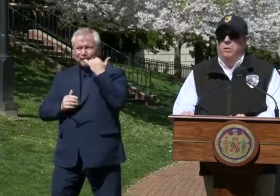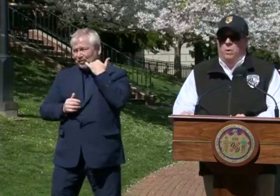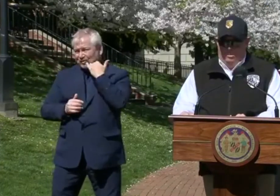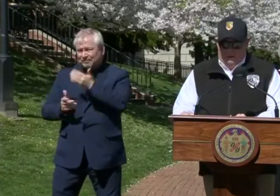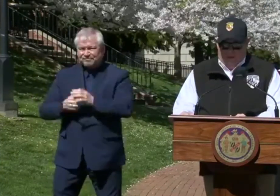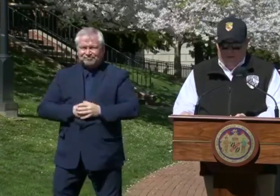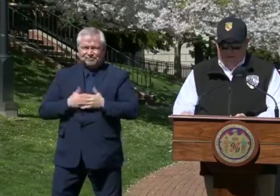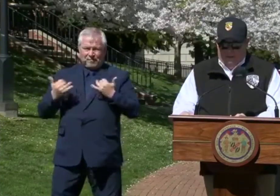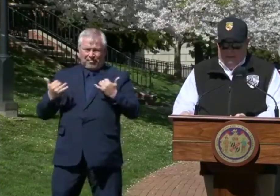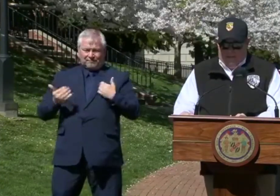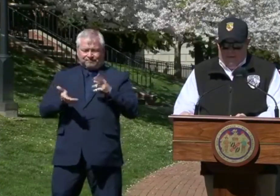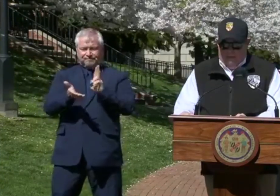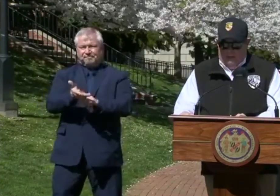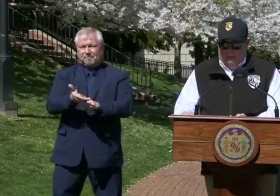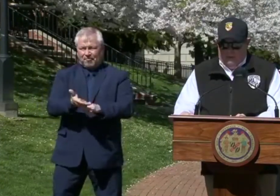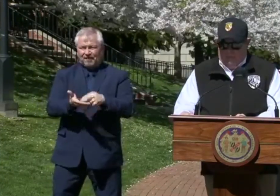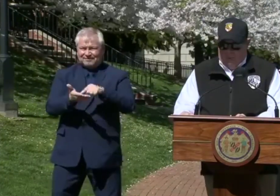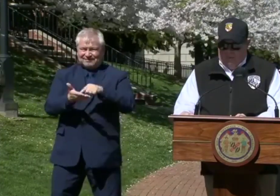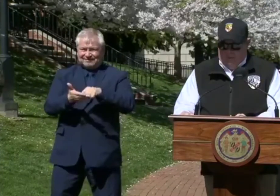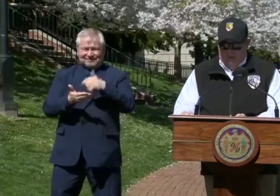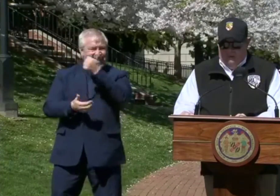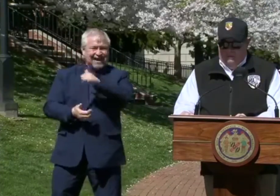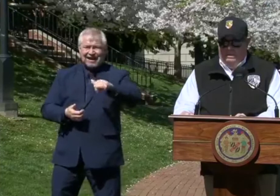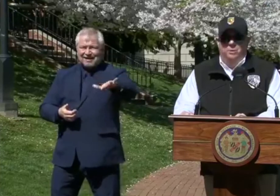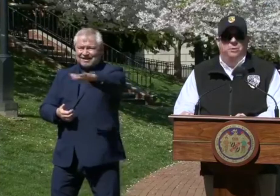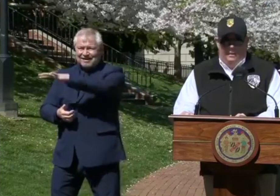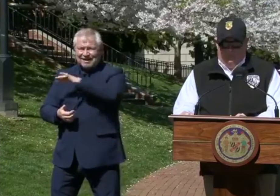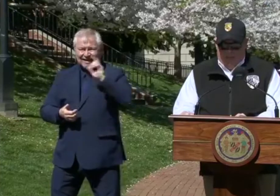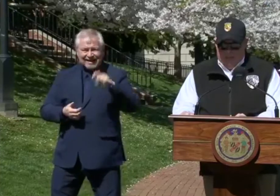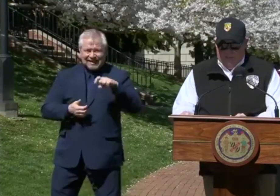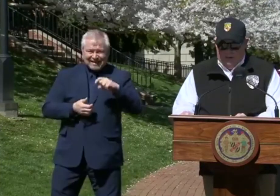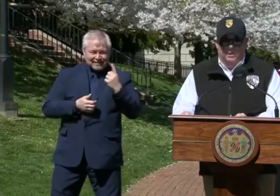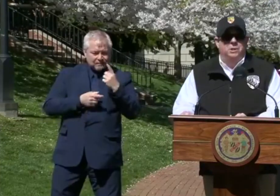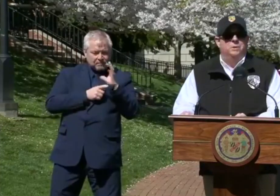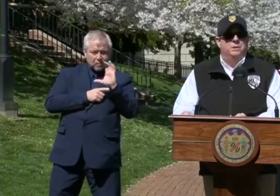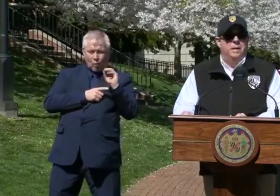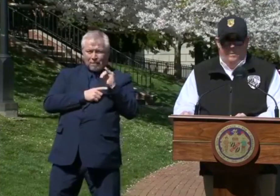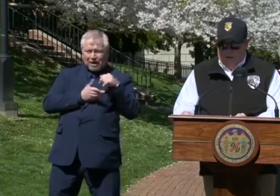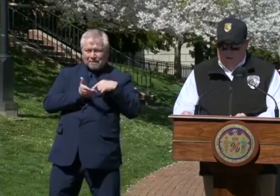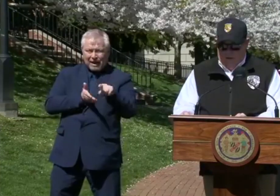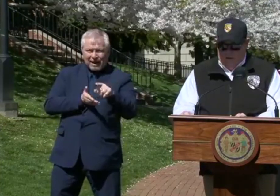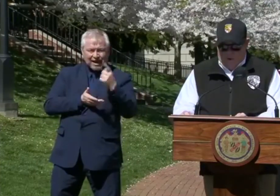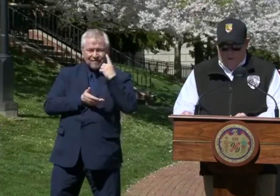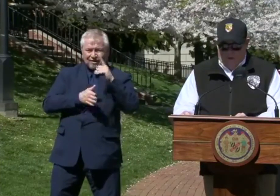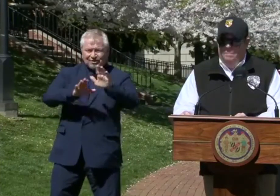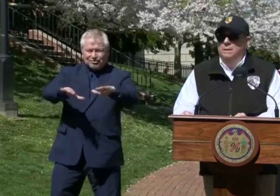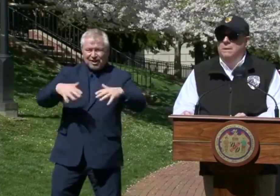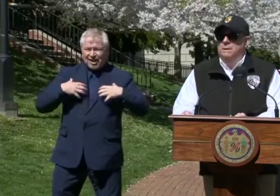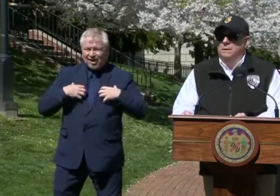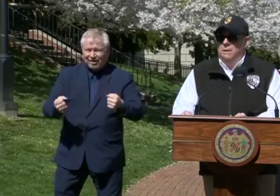any requirements that families would have to pay premiums into the Maryland Children's Health